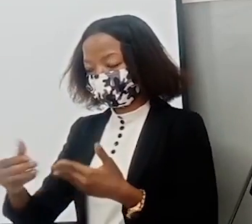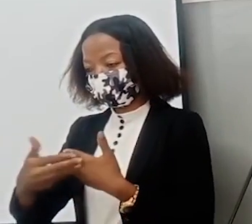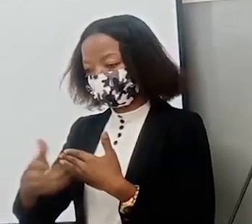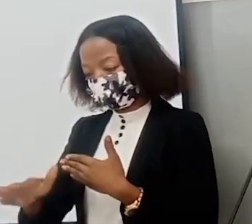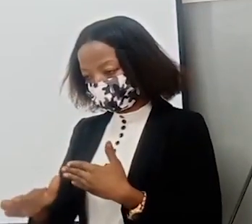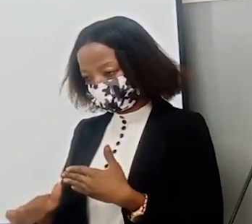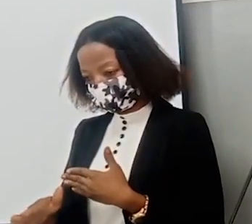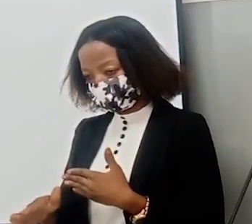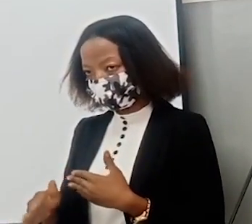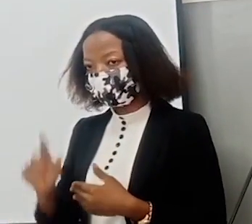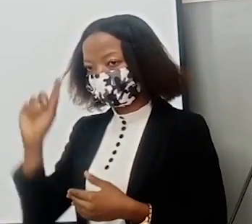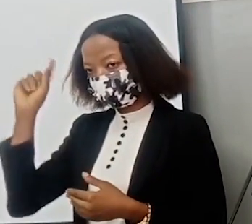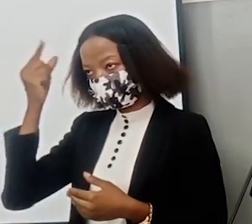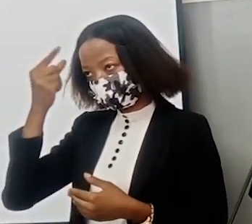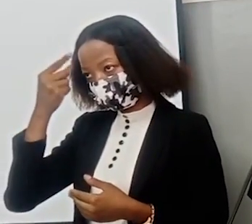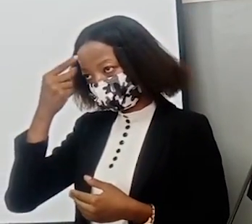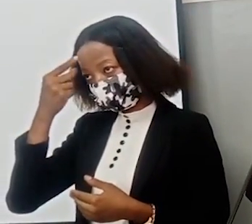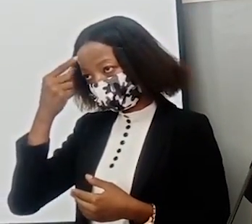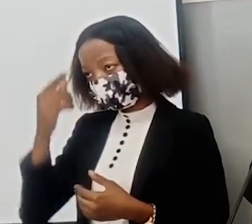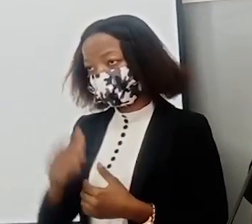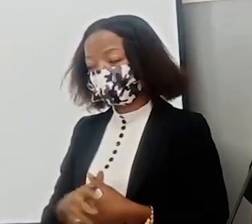immediately preceding His Excellency's broadcast,